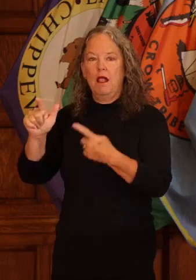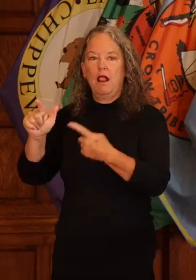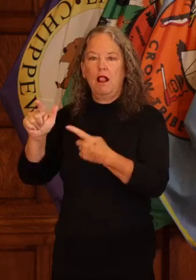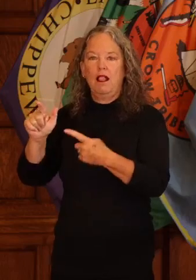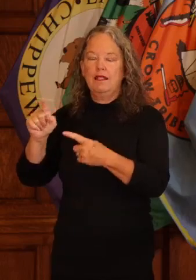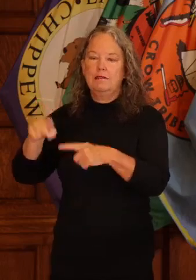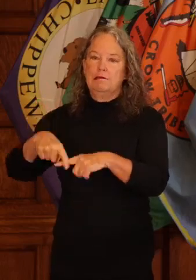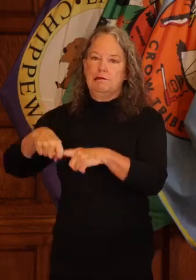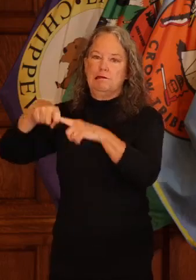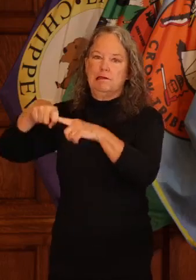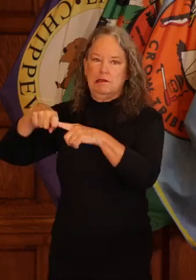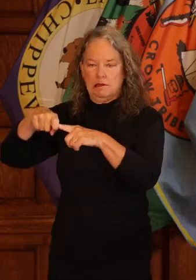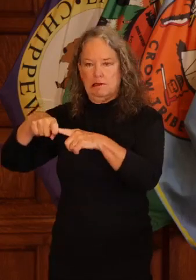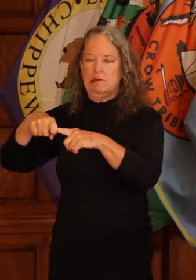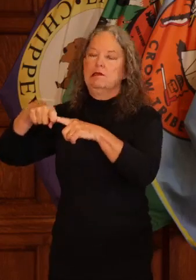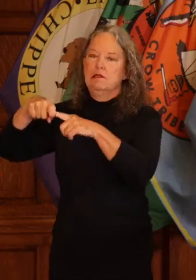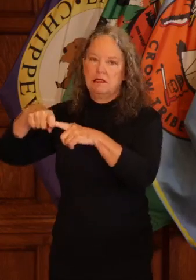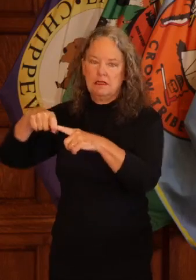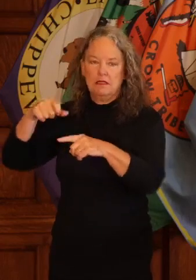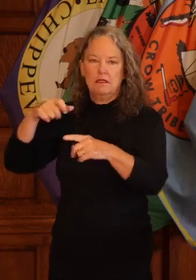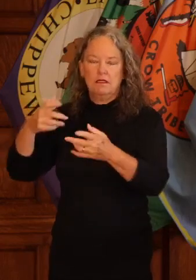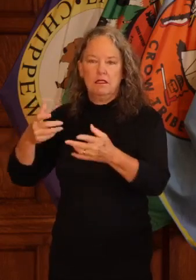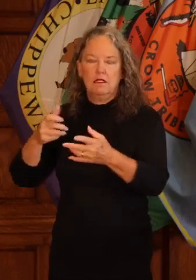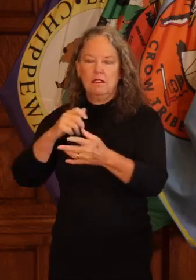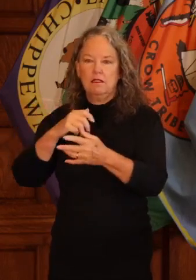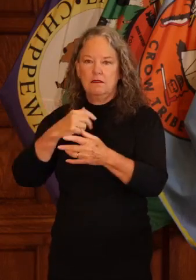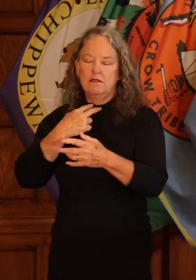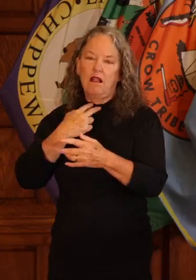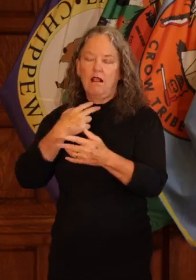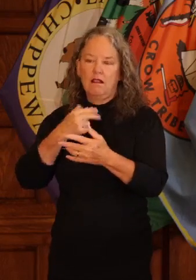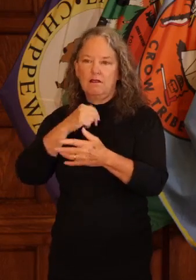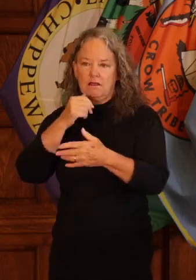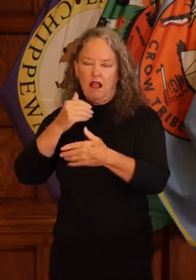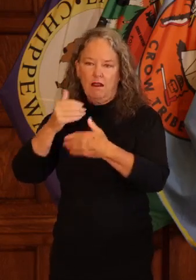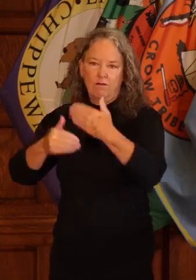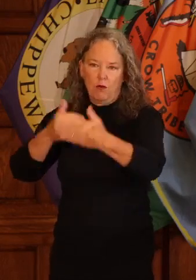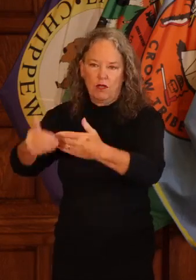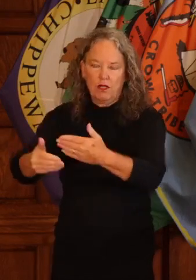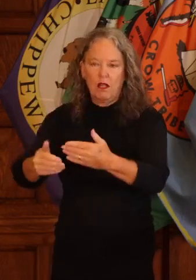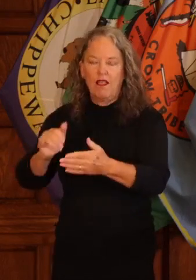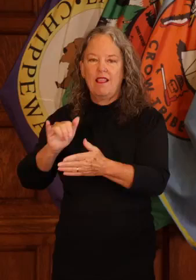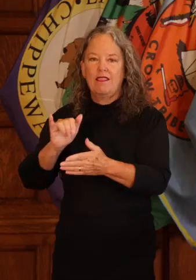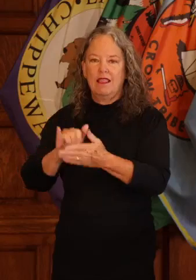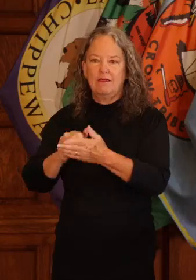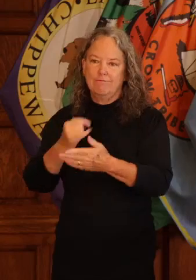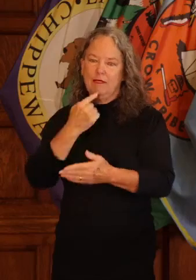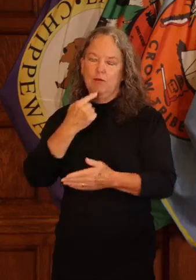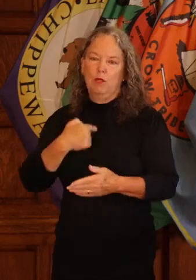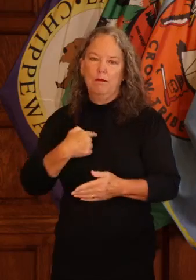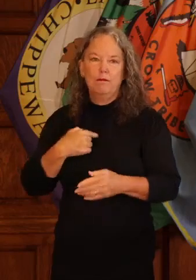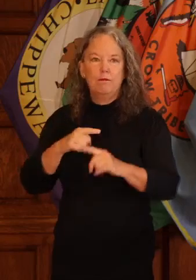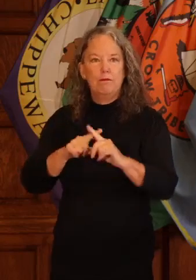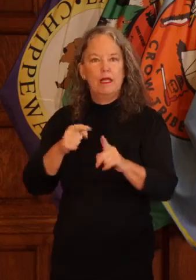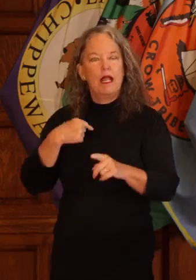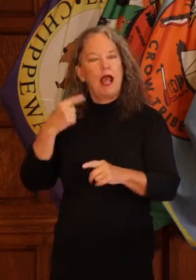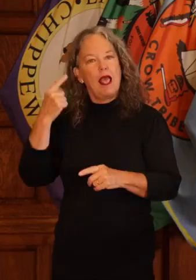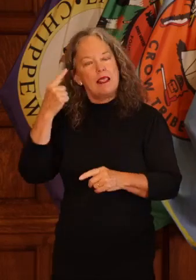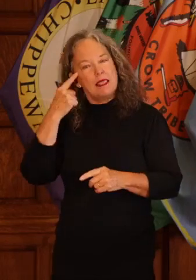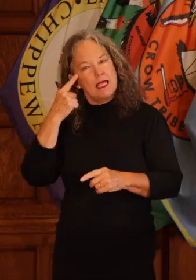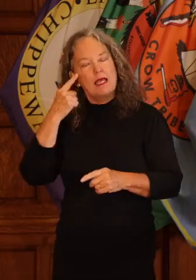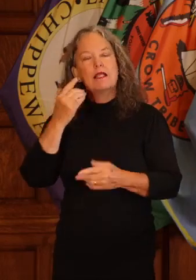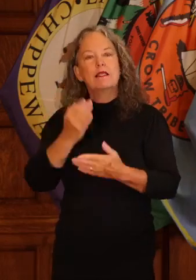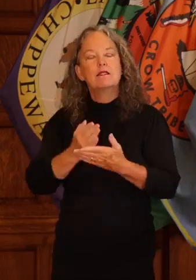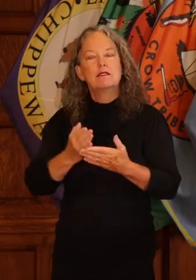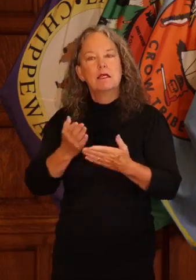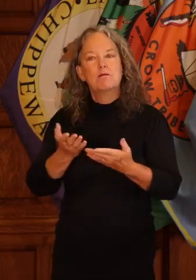is stalled or not coming forward. That's a little bit of a disappointment to me, but I think there are steps